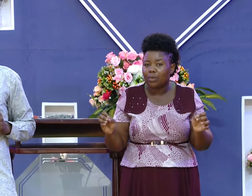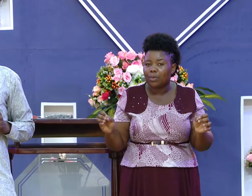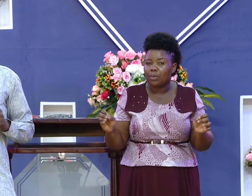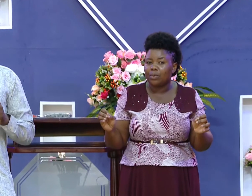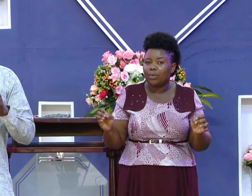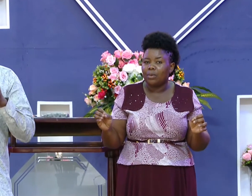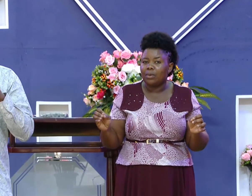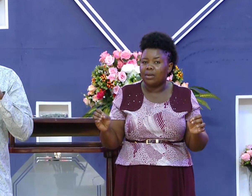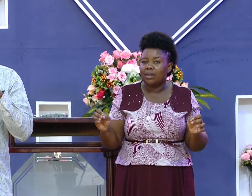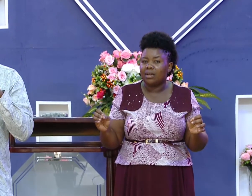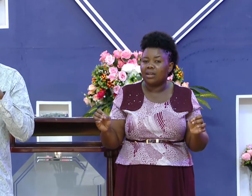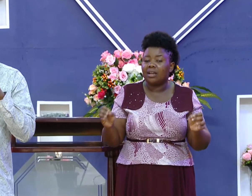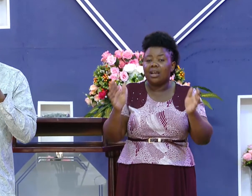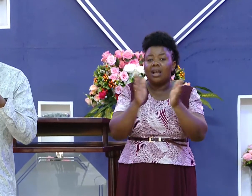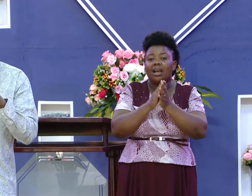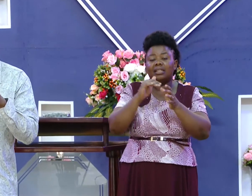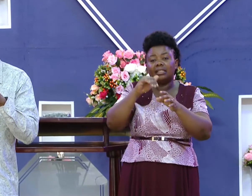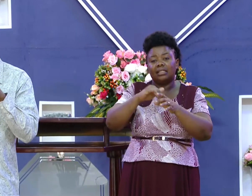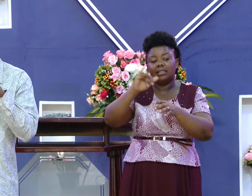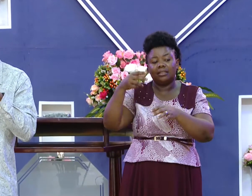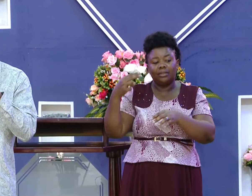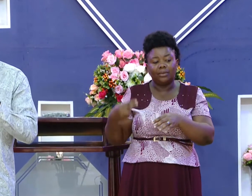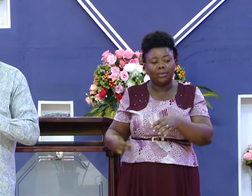falling. In the book of John